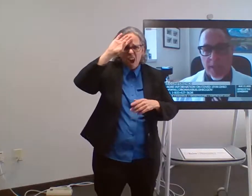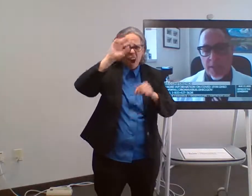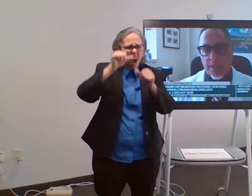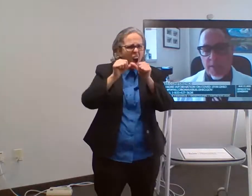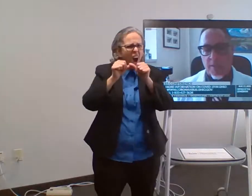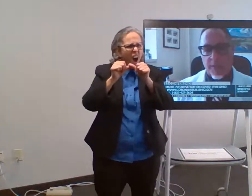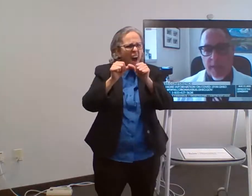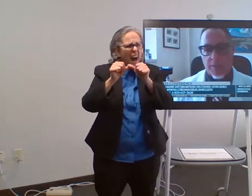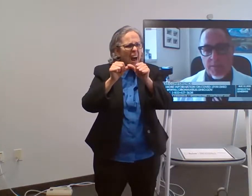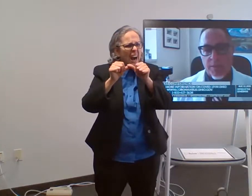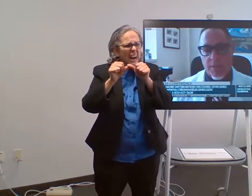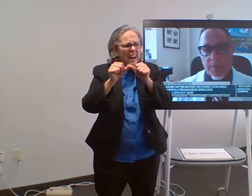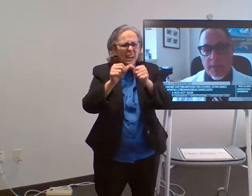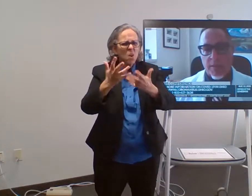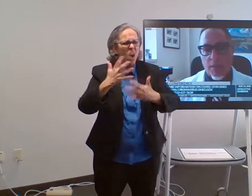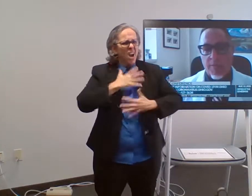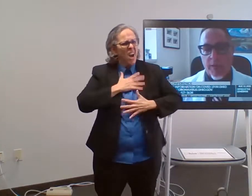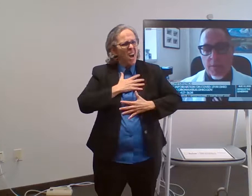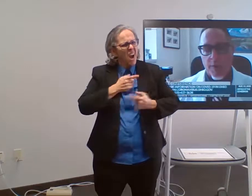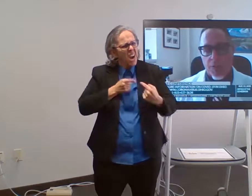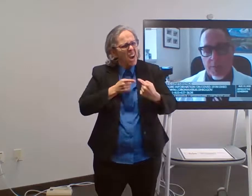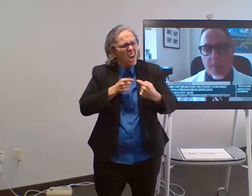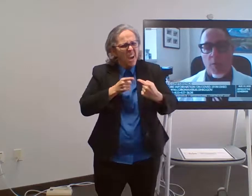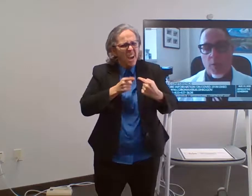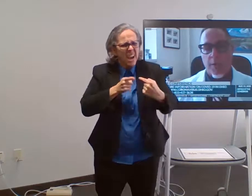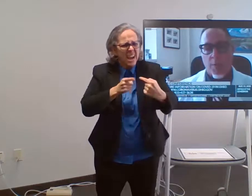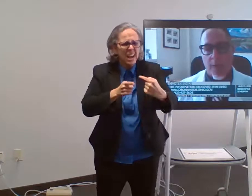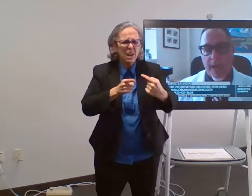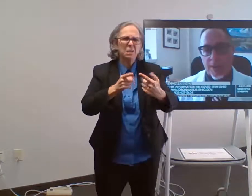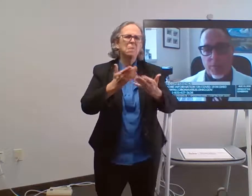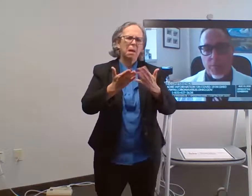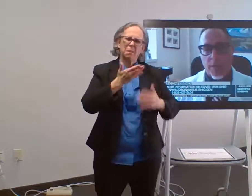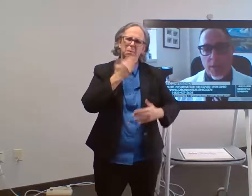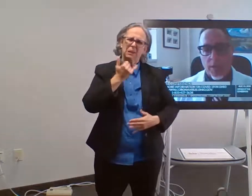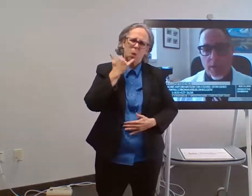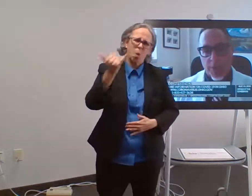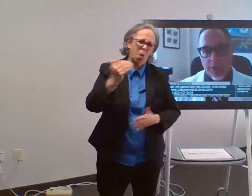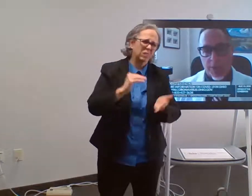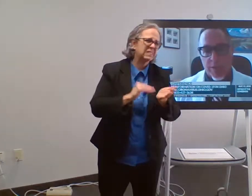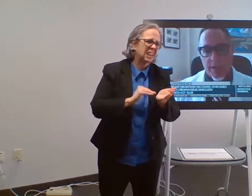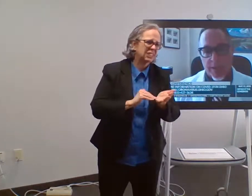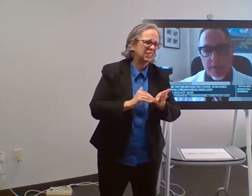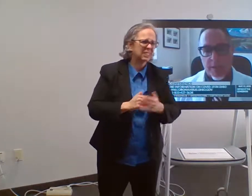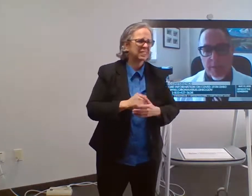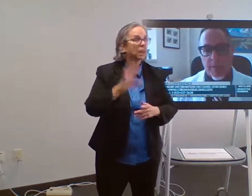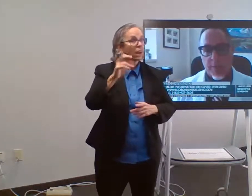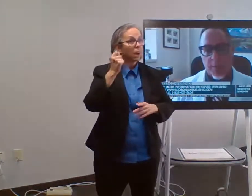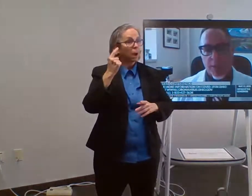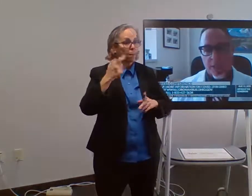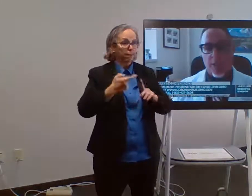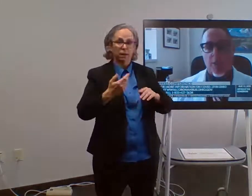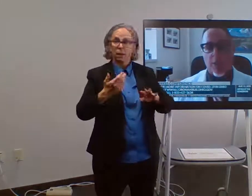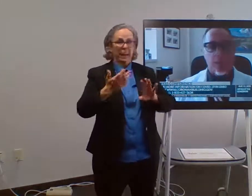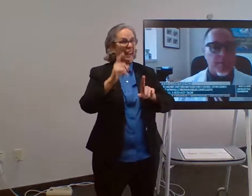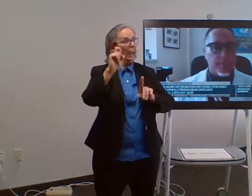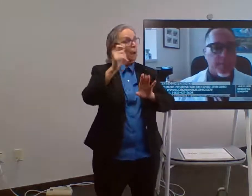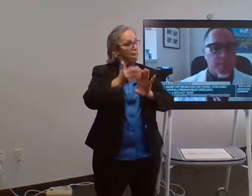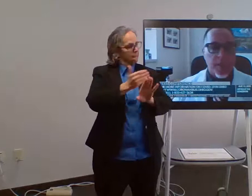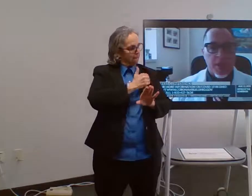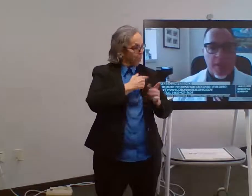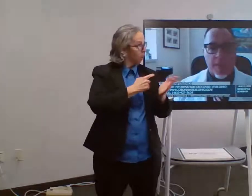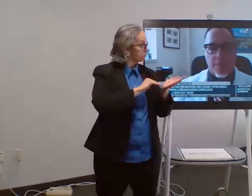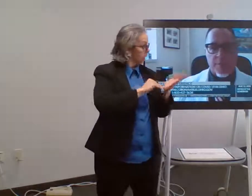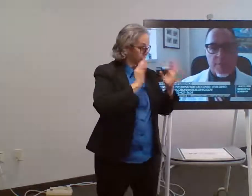and really has significant viral symptoms, they may need a heart evaluation before they go back to rigorous activity. But please be aware of those